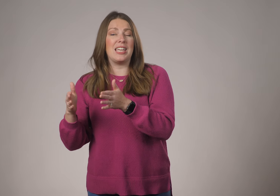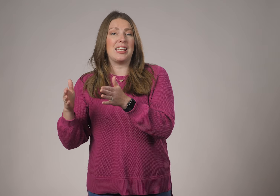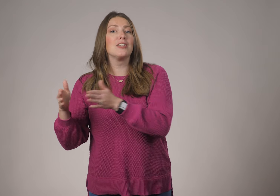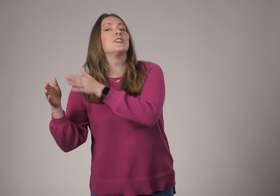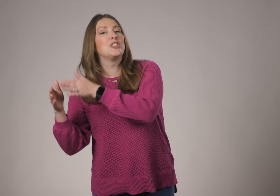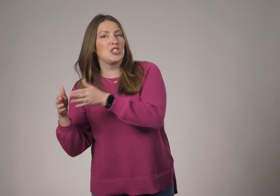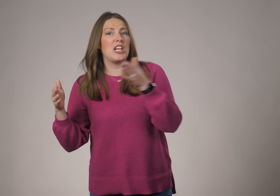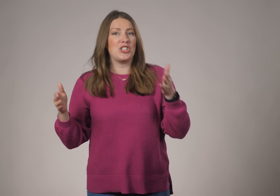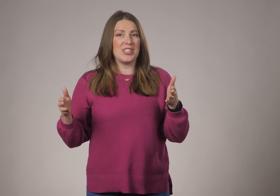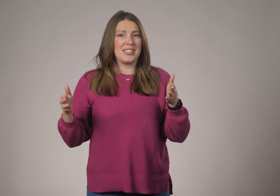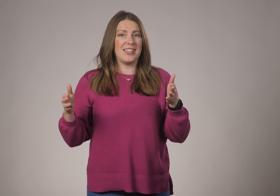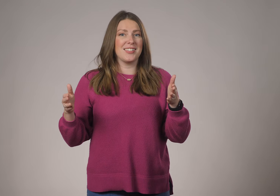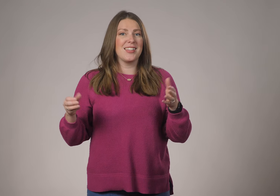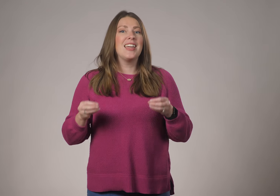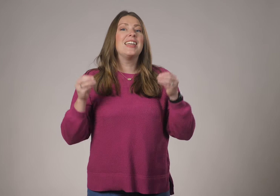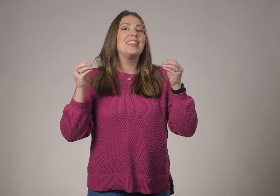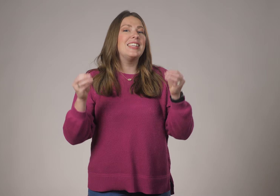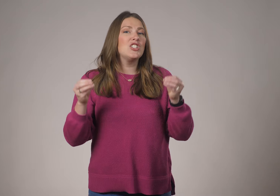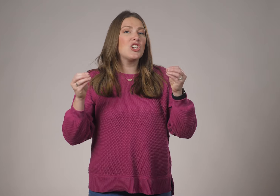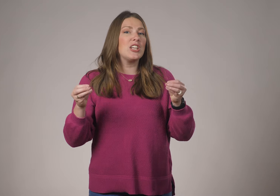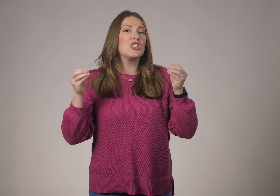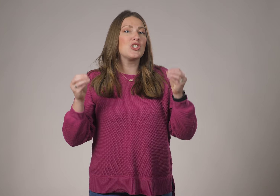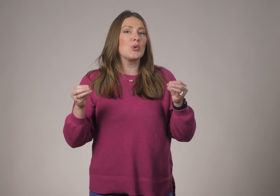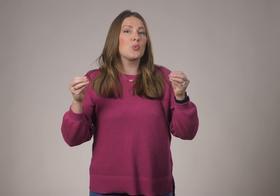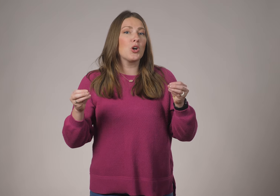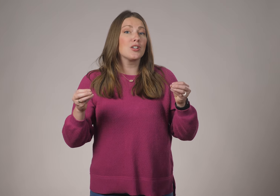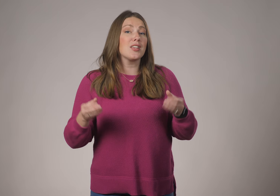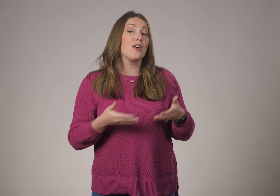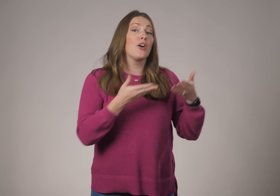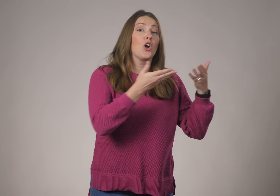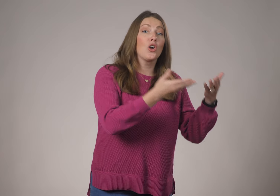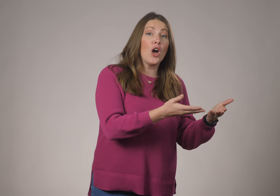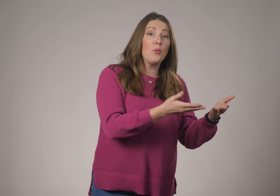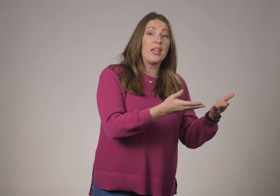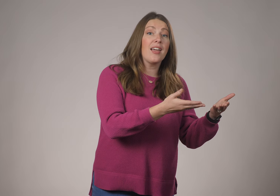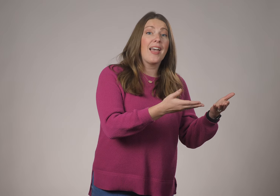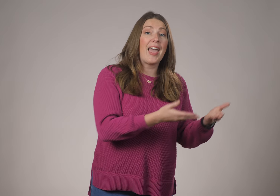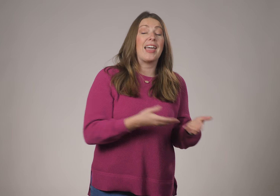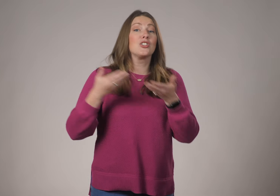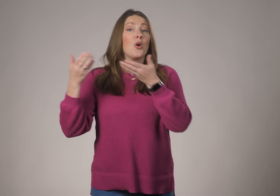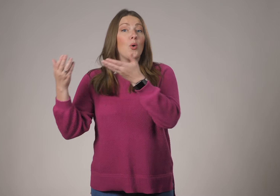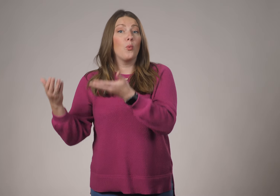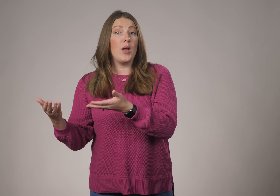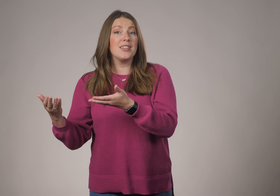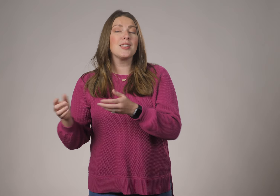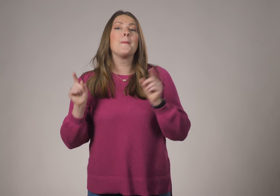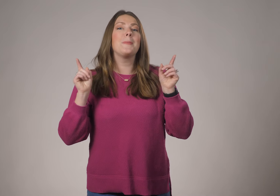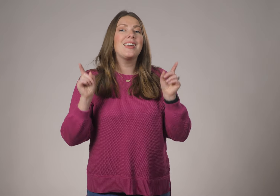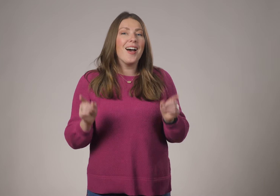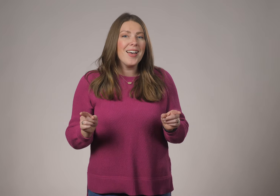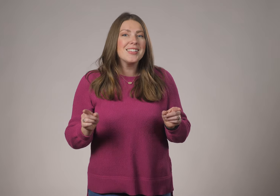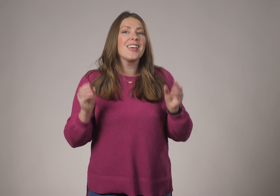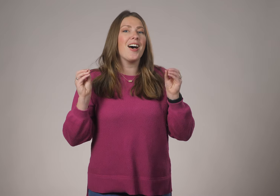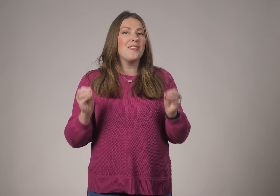beginning, changing the tense. This changes those words of going and went because of